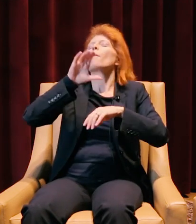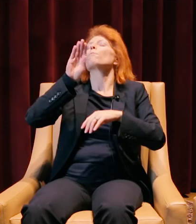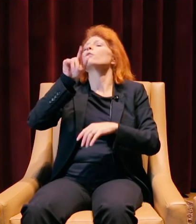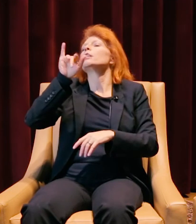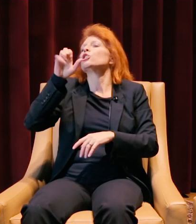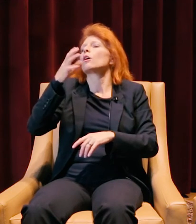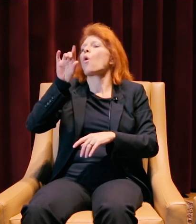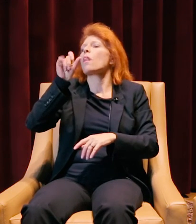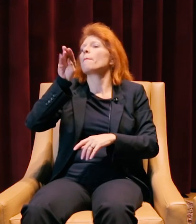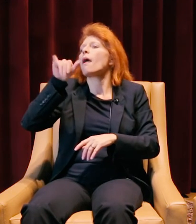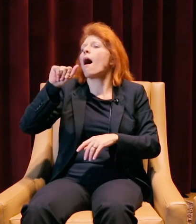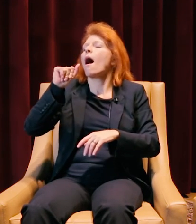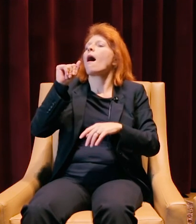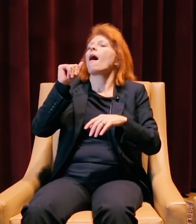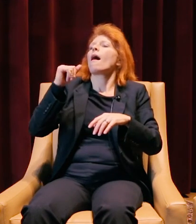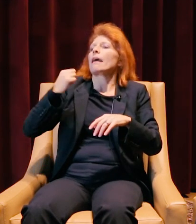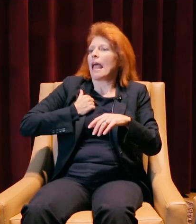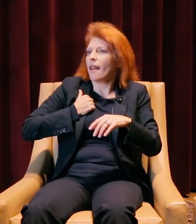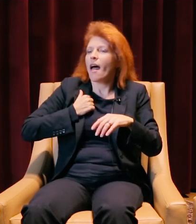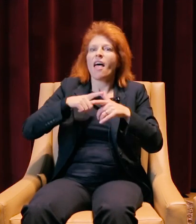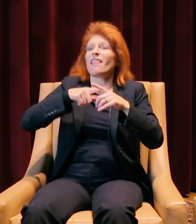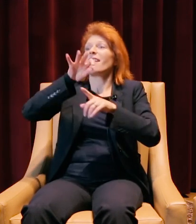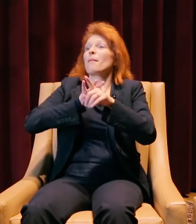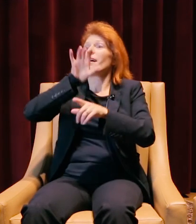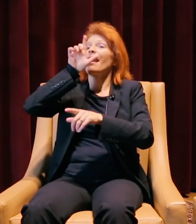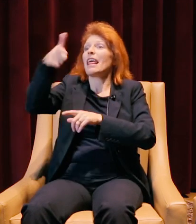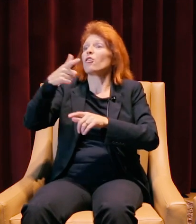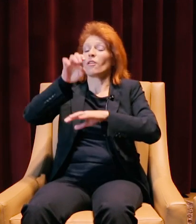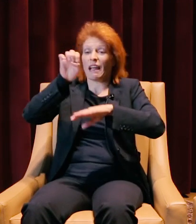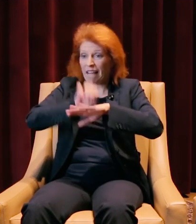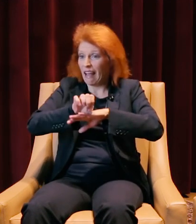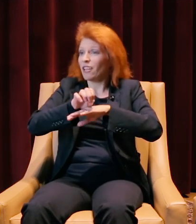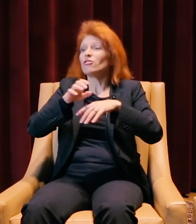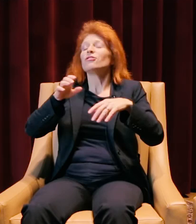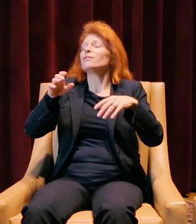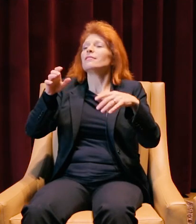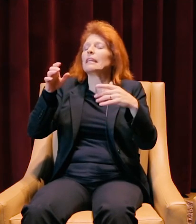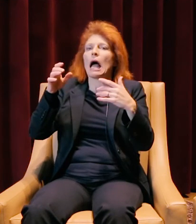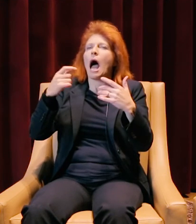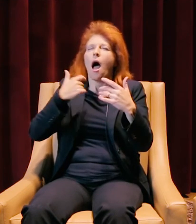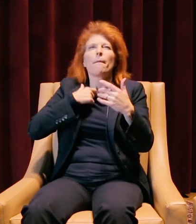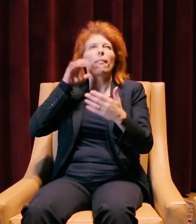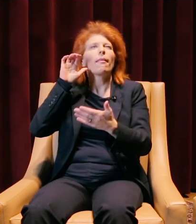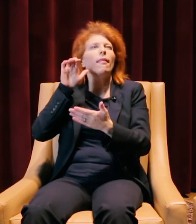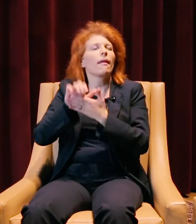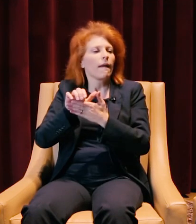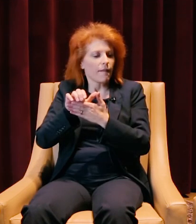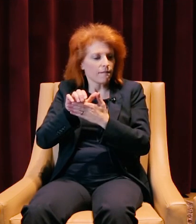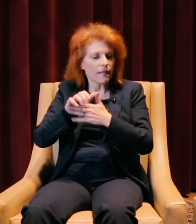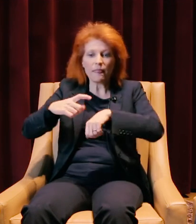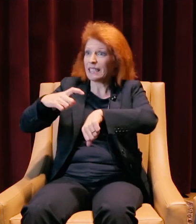of New York City. And 9 months later, we were engaged. And I believe